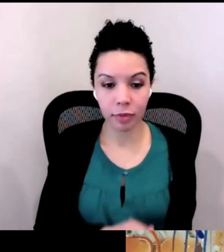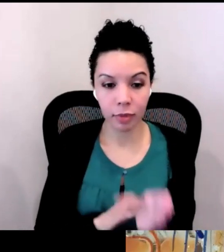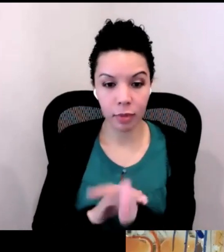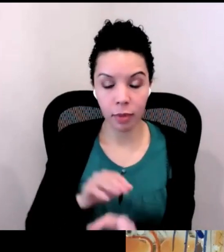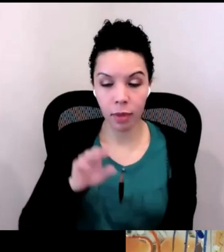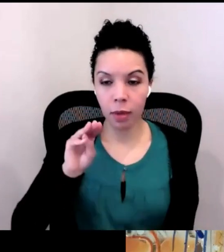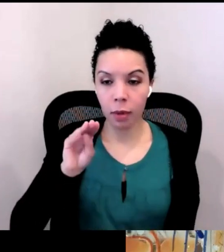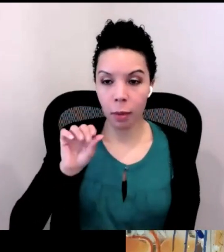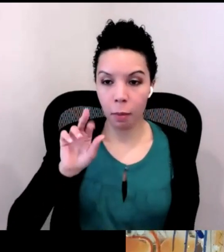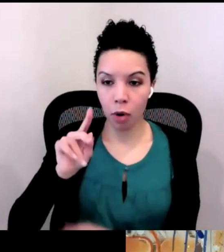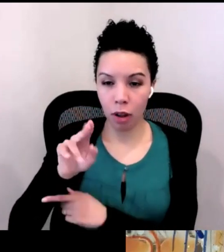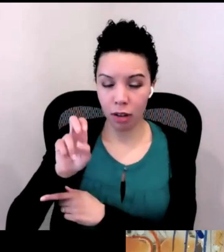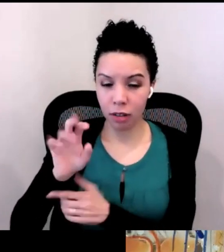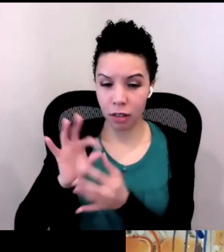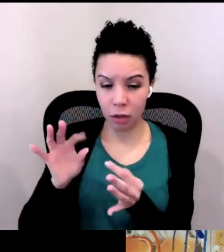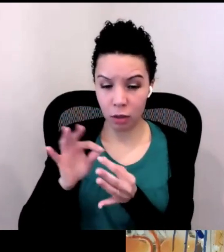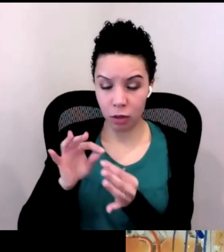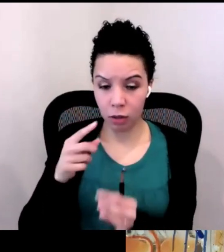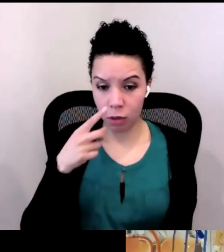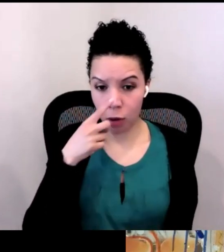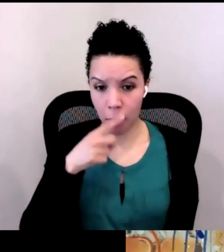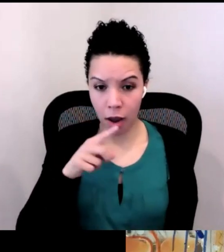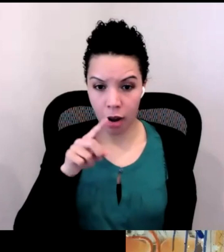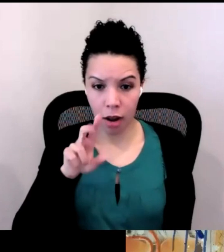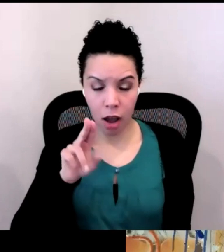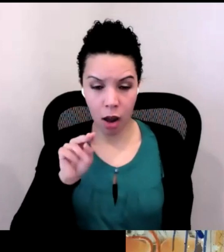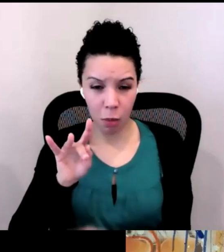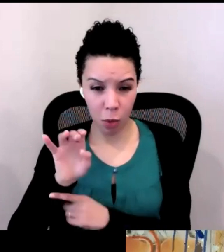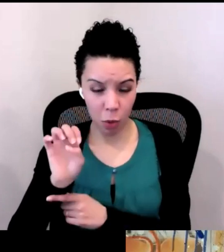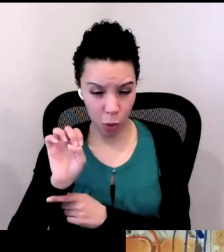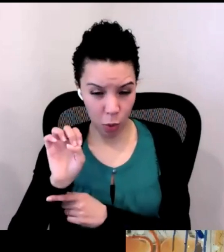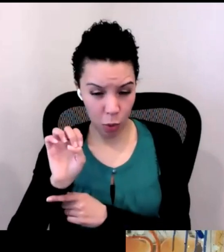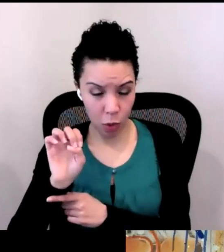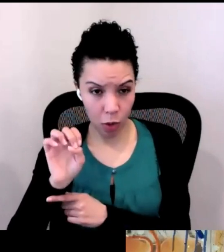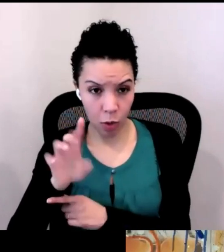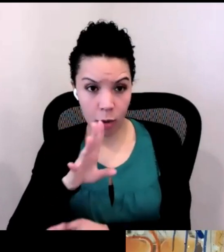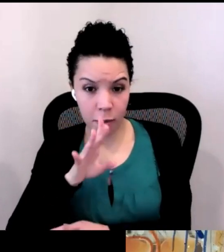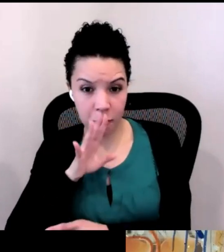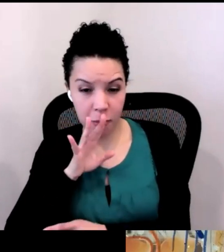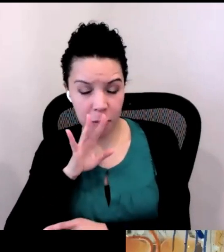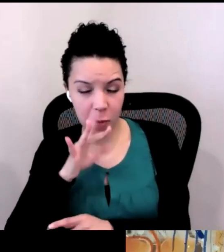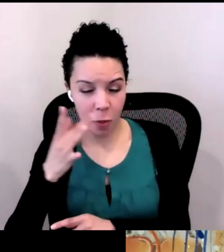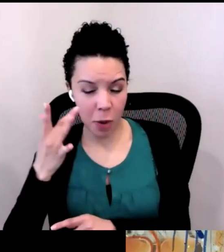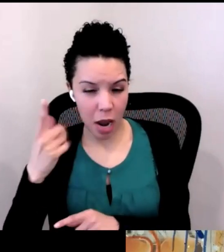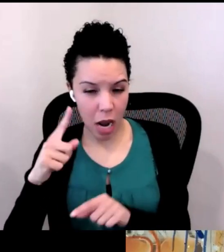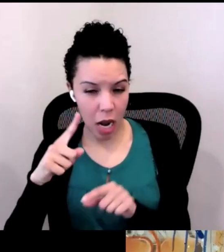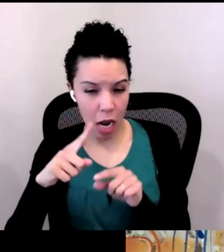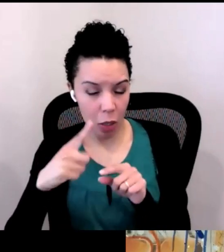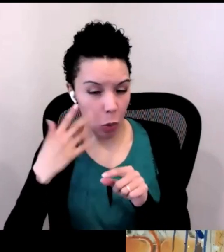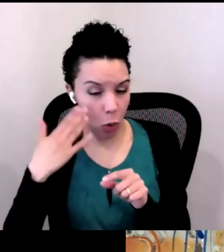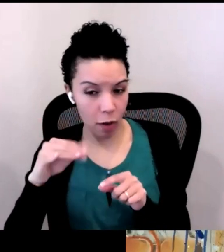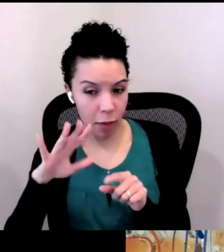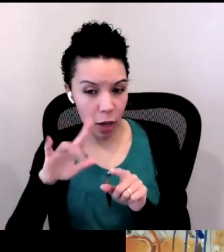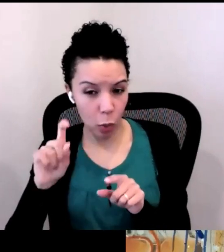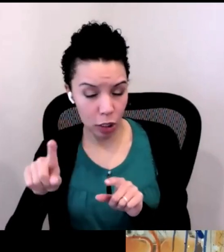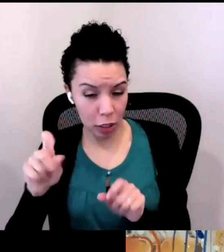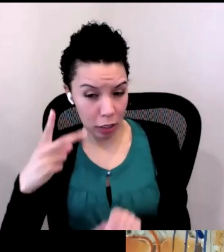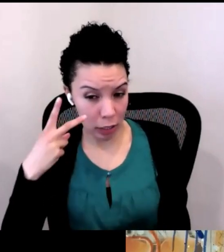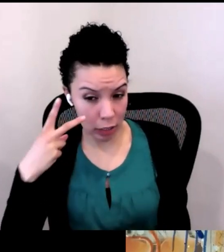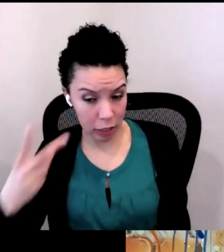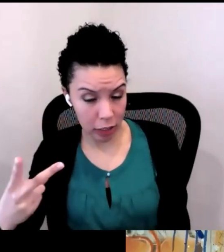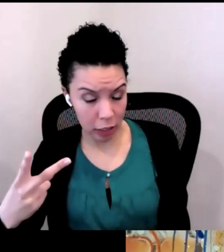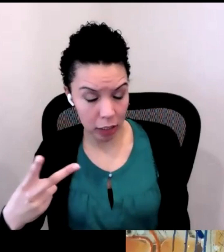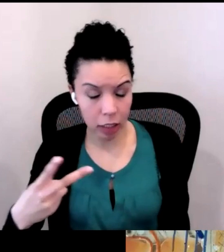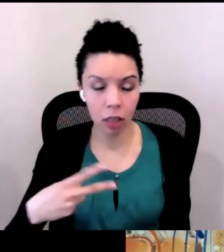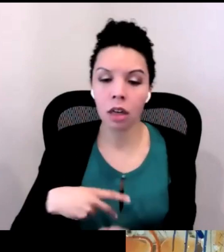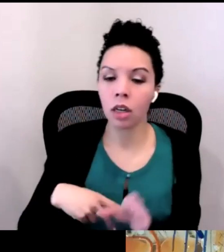if they can unmute to ask a question because they can't tell if their questions are being seen. No, we're going to keep you muted, but please put your questions in the Q&A